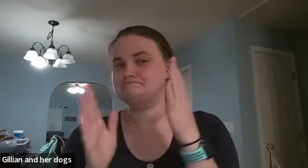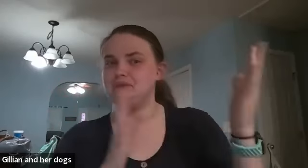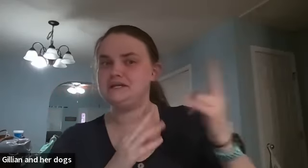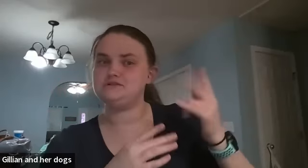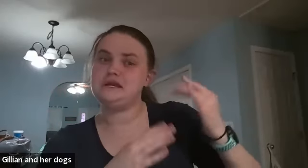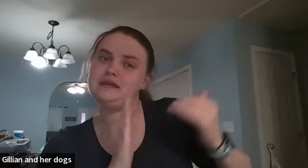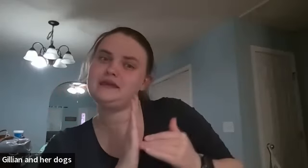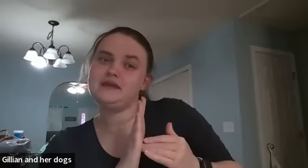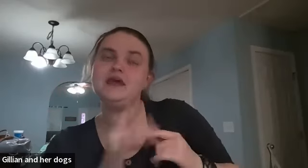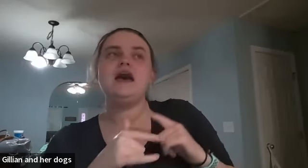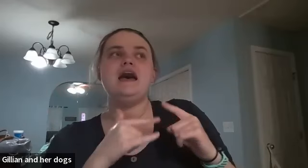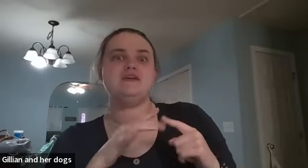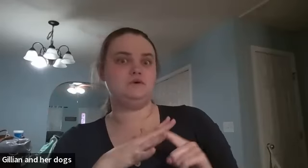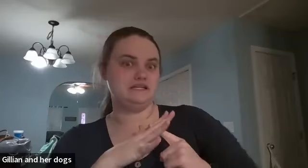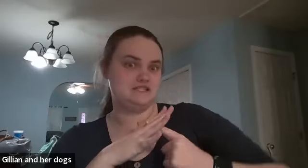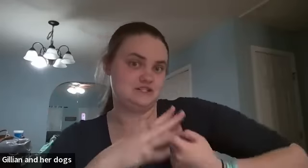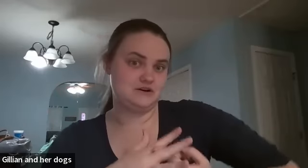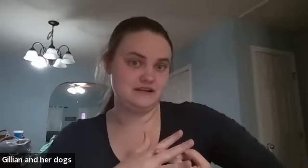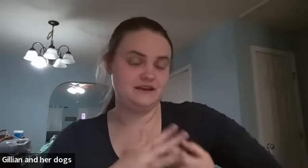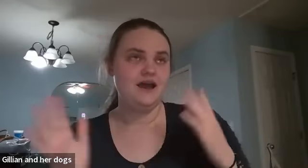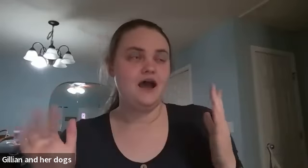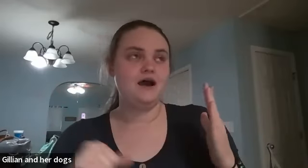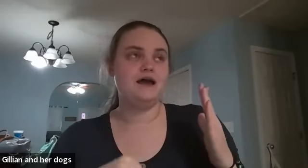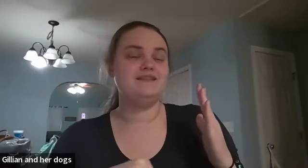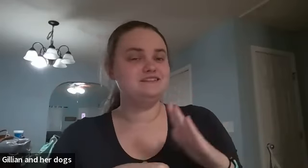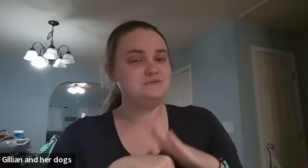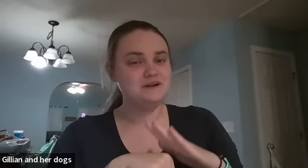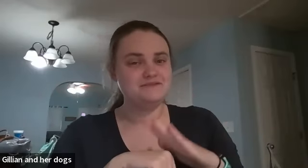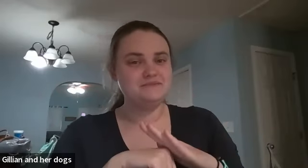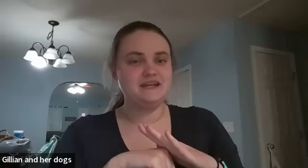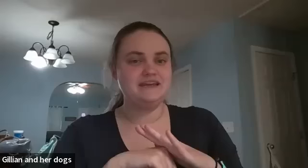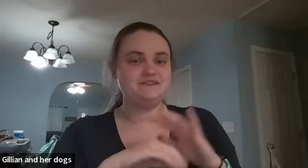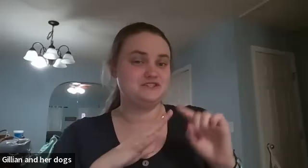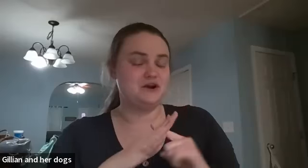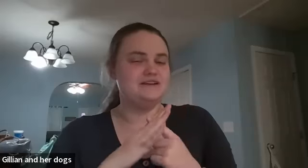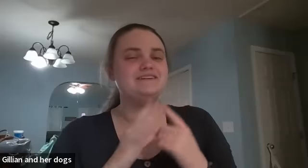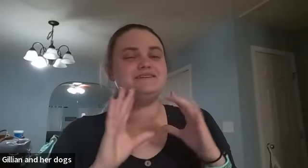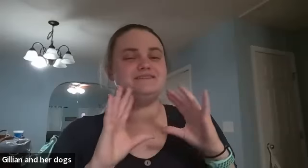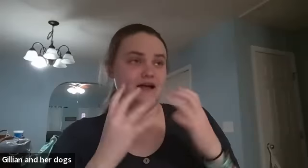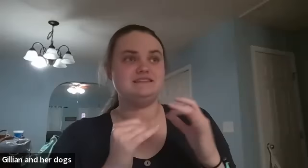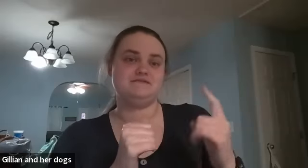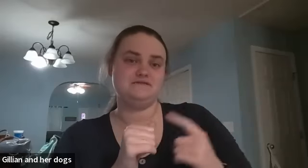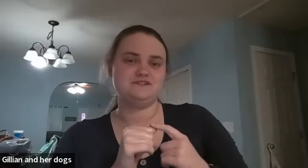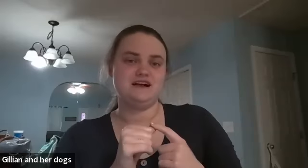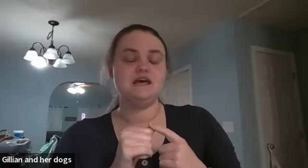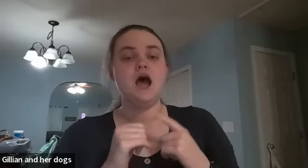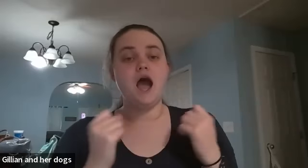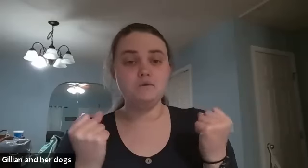my history again, and then we'll get started. I like to warn everybody at the start of the class, at the very first class, I will